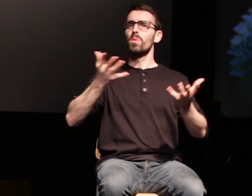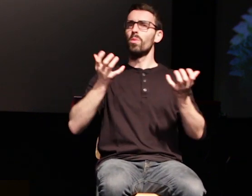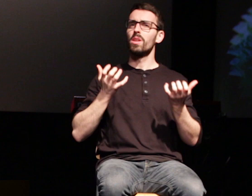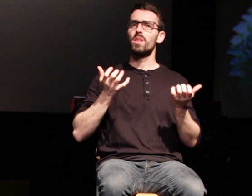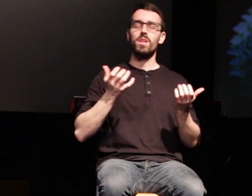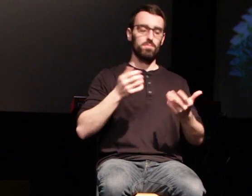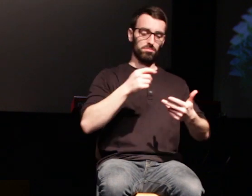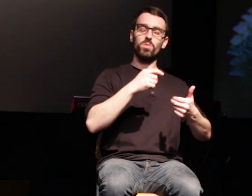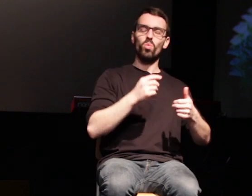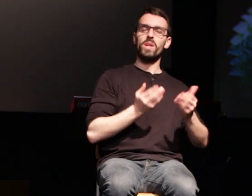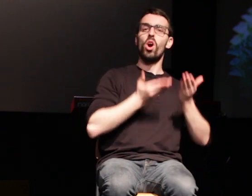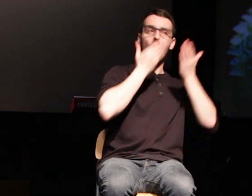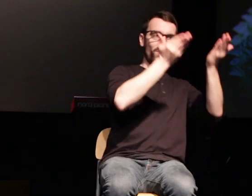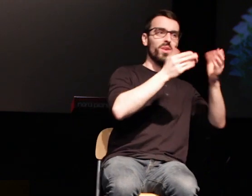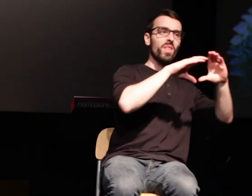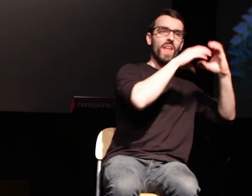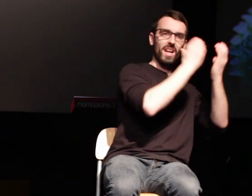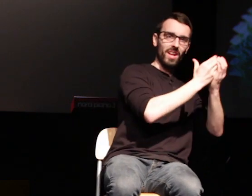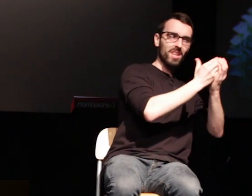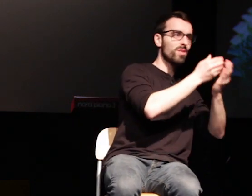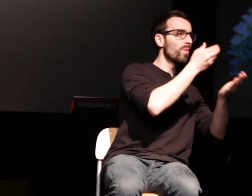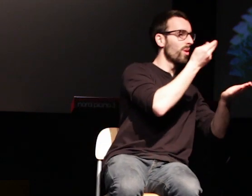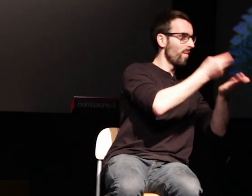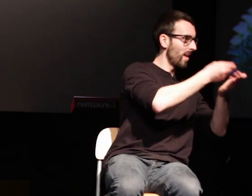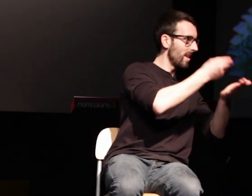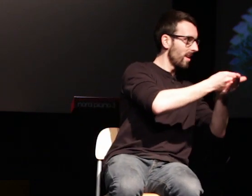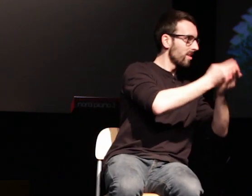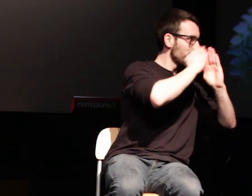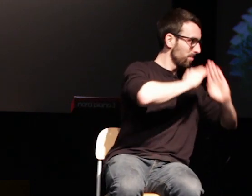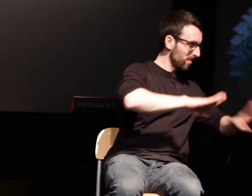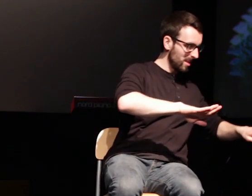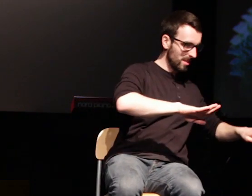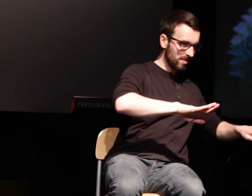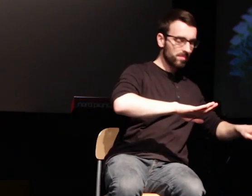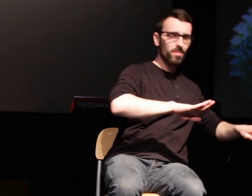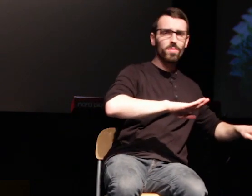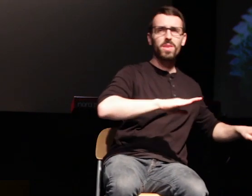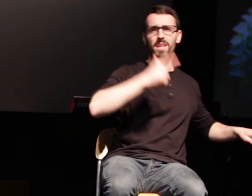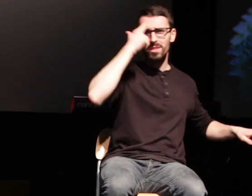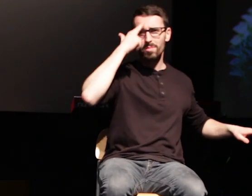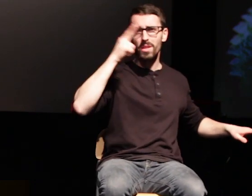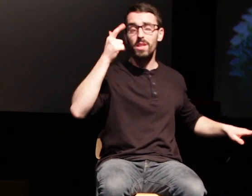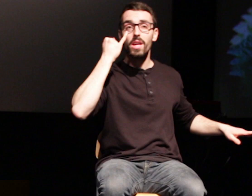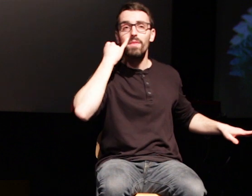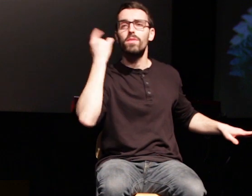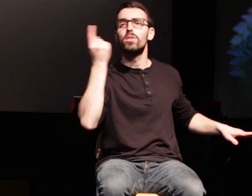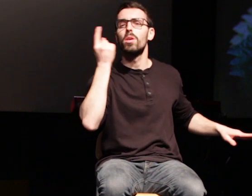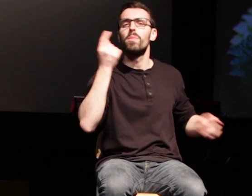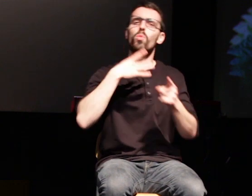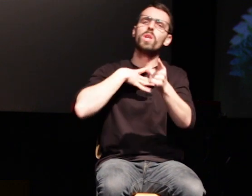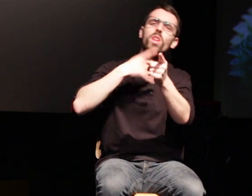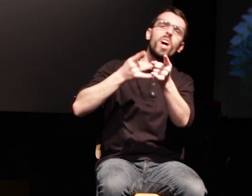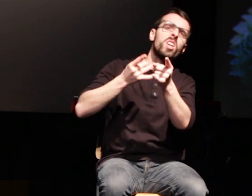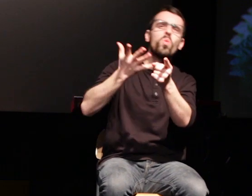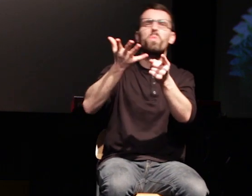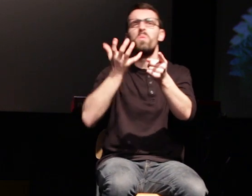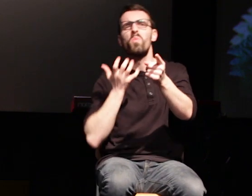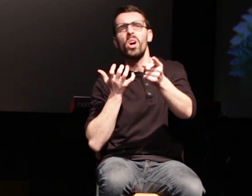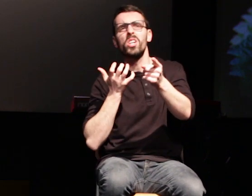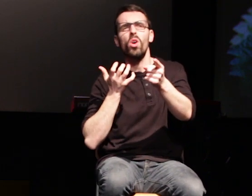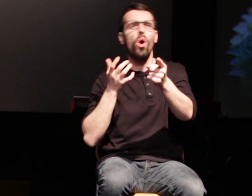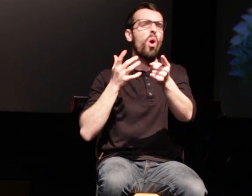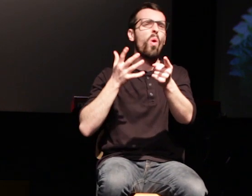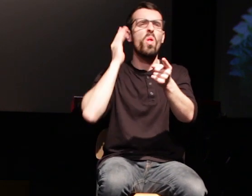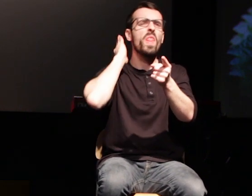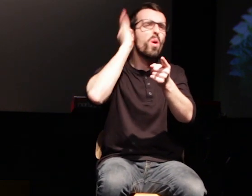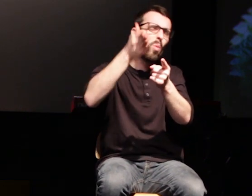class. So often it's like when we go in, we see something that we like or something that we want or something that just, it makes us feel good or